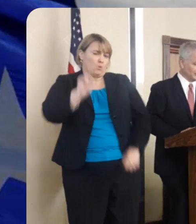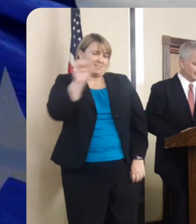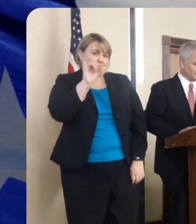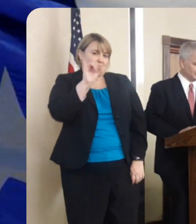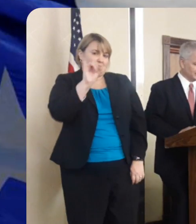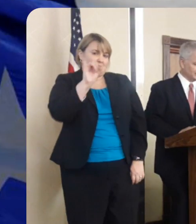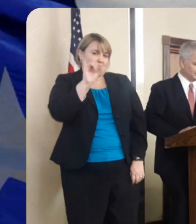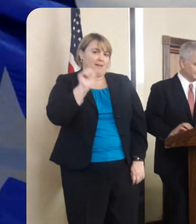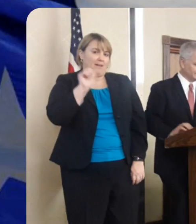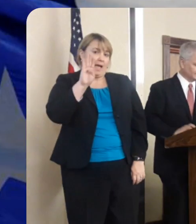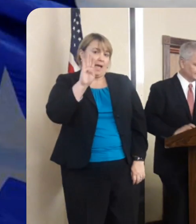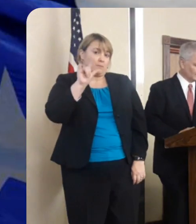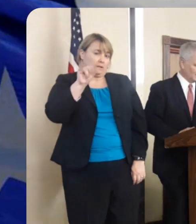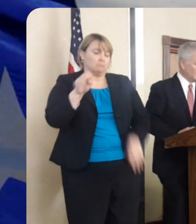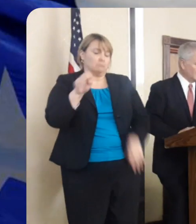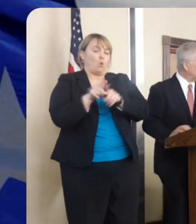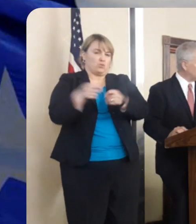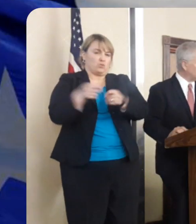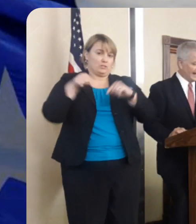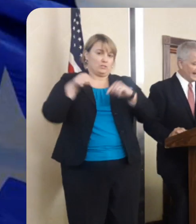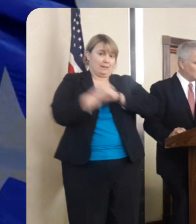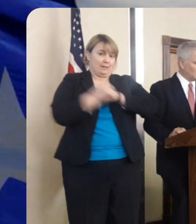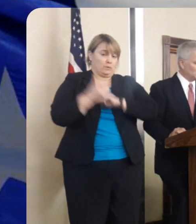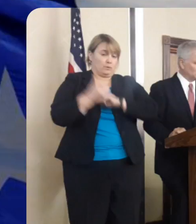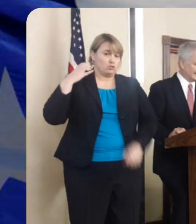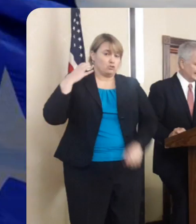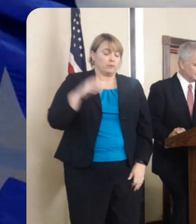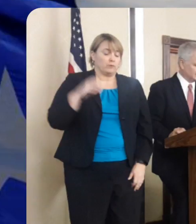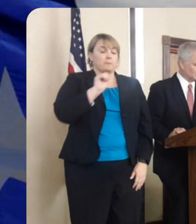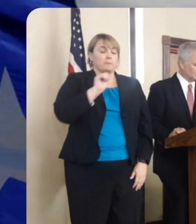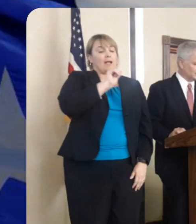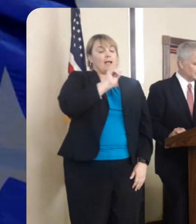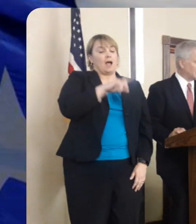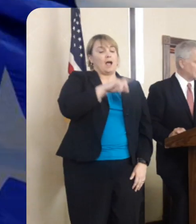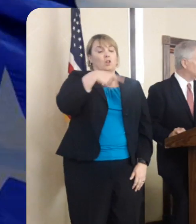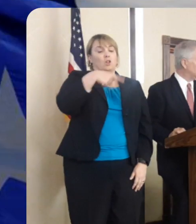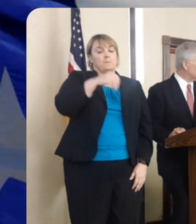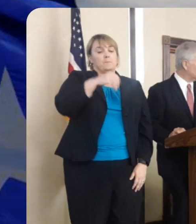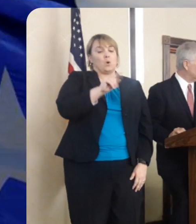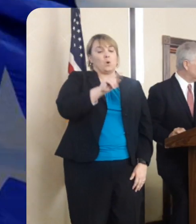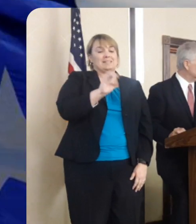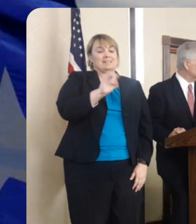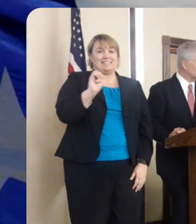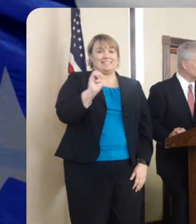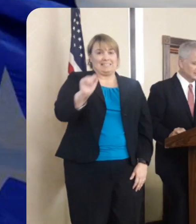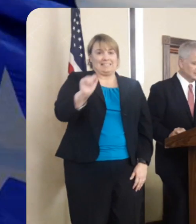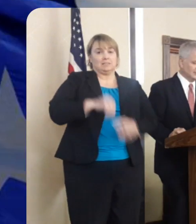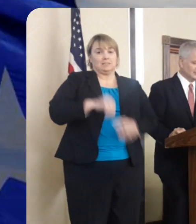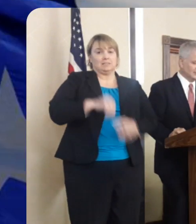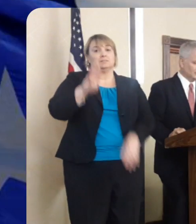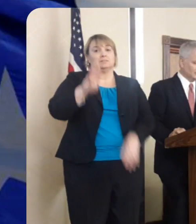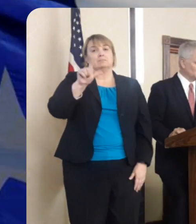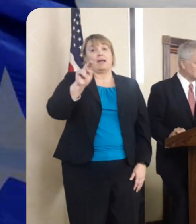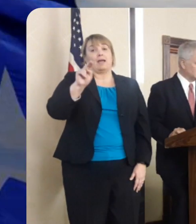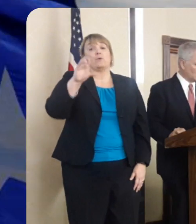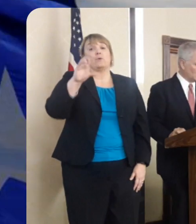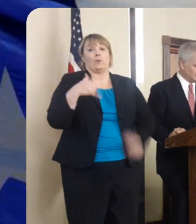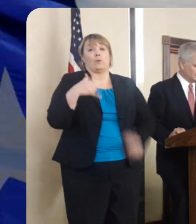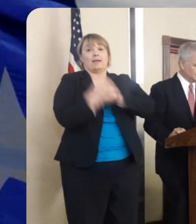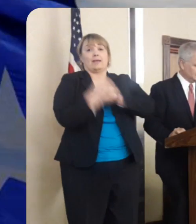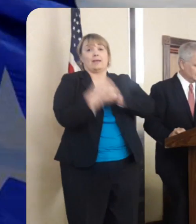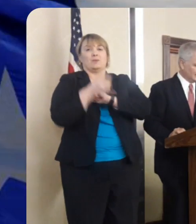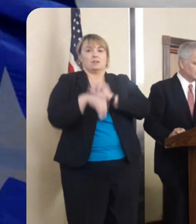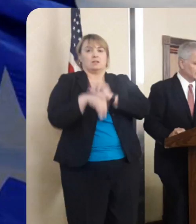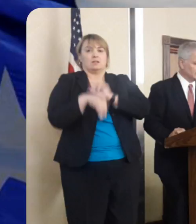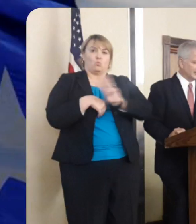chair. I appointed Al Poteet to serve as chair in Blanco County, which is west of Austin.